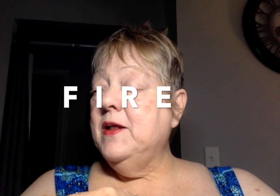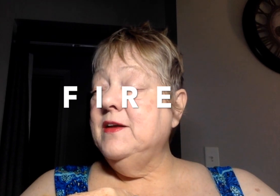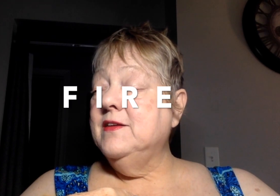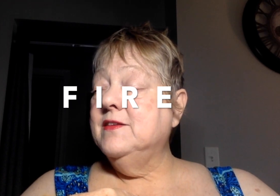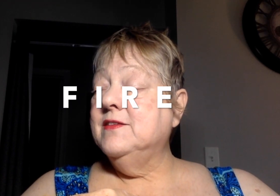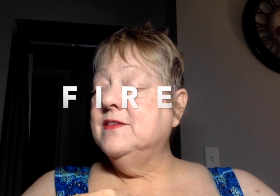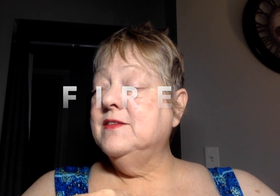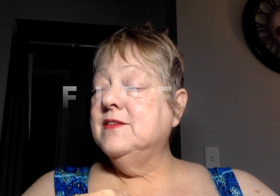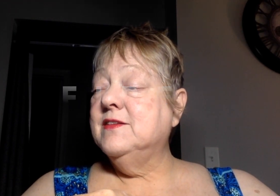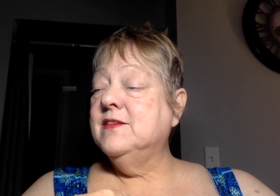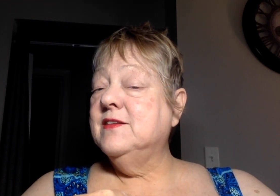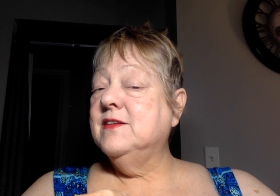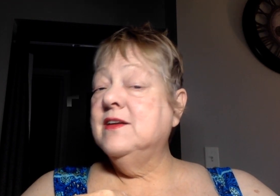it?